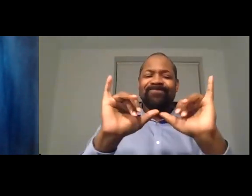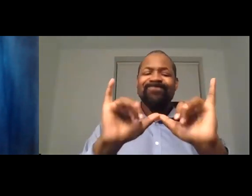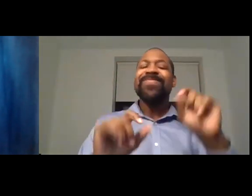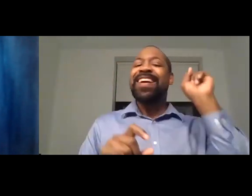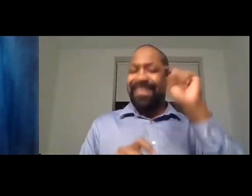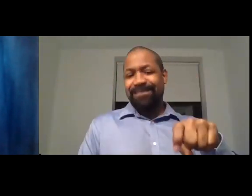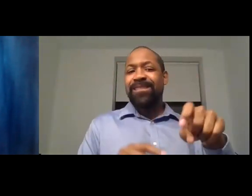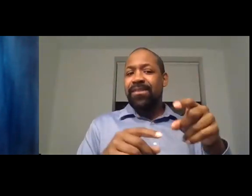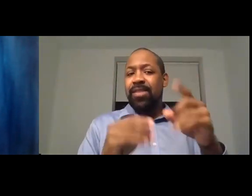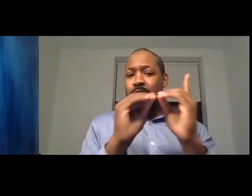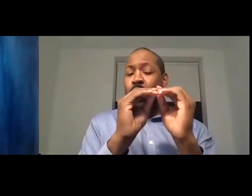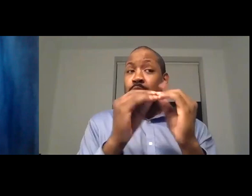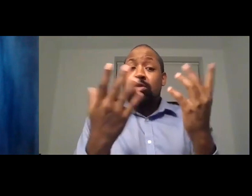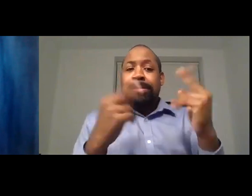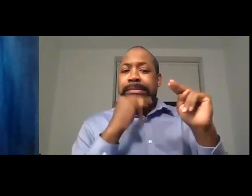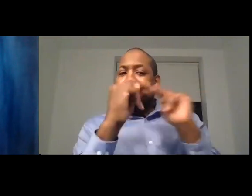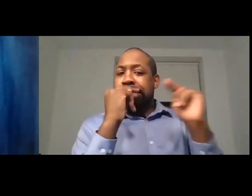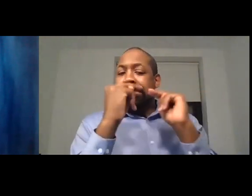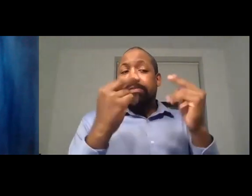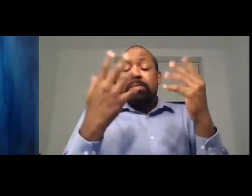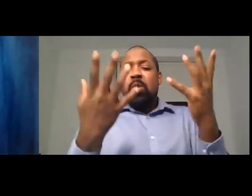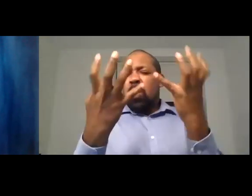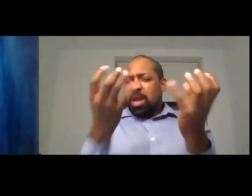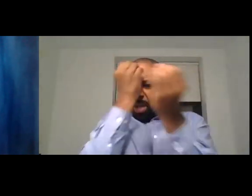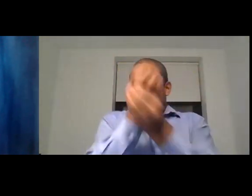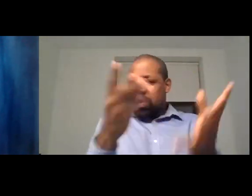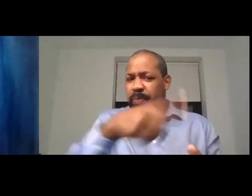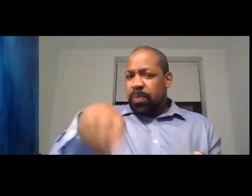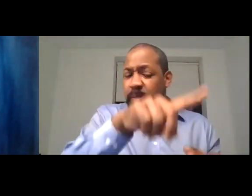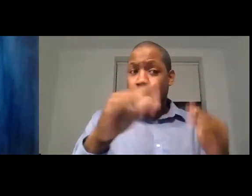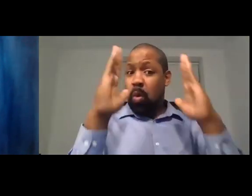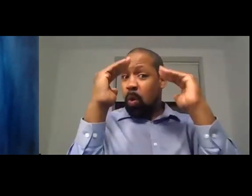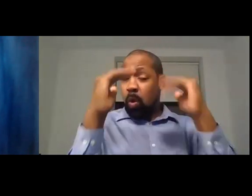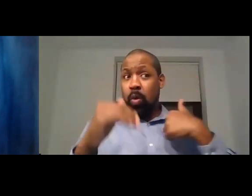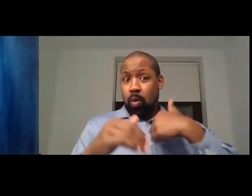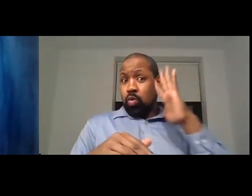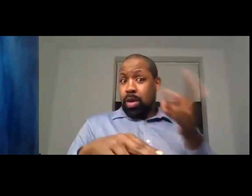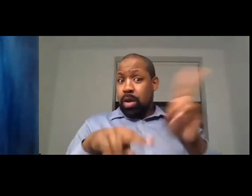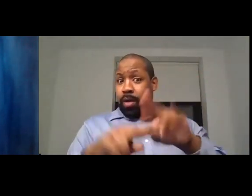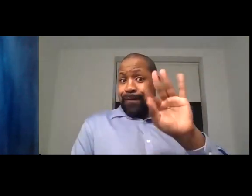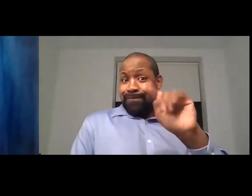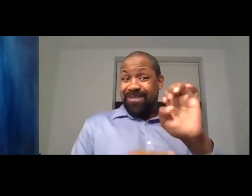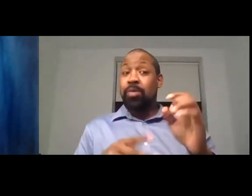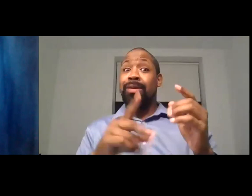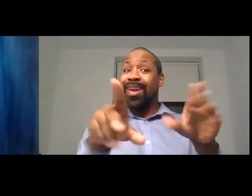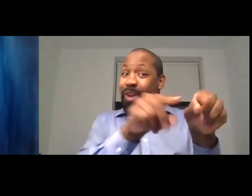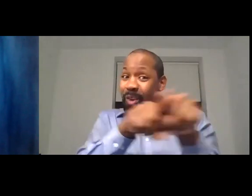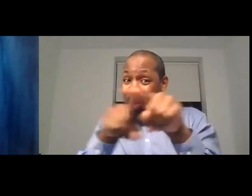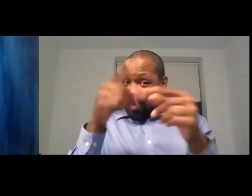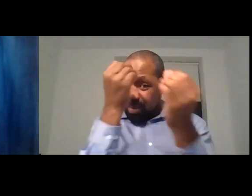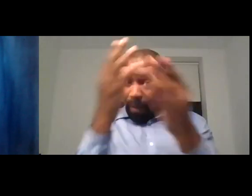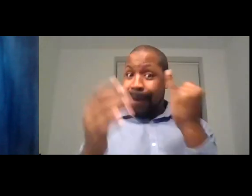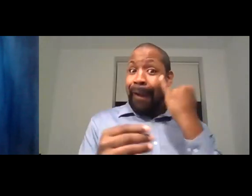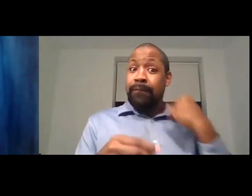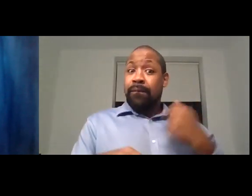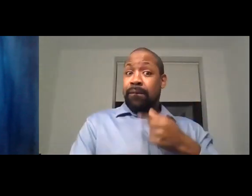increased. So we've noticed that we do need to have more staff. So we're in negotiations for that FTE. And hopefully we